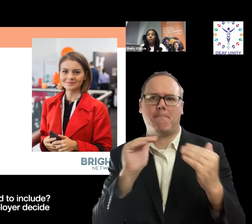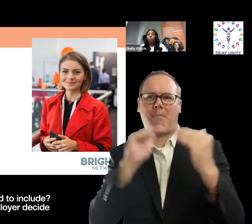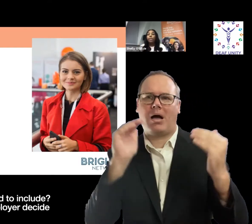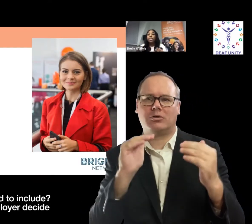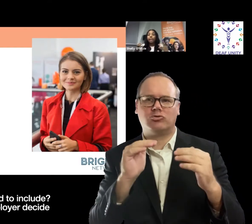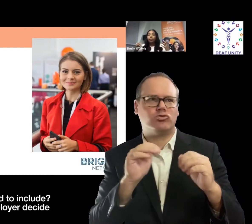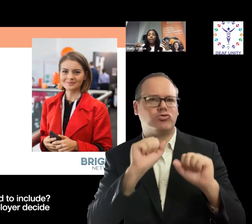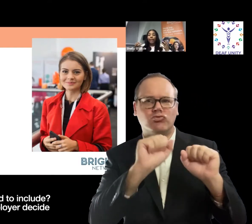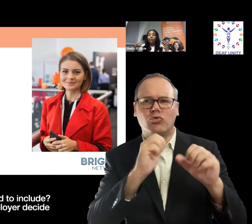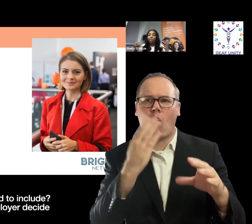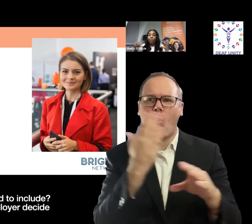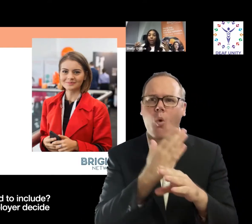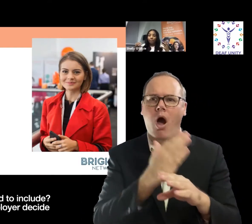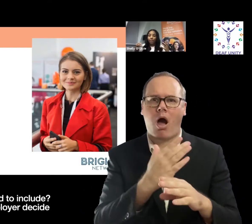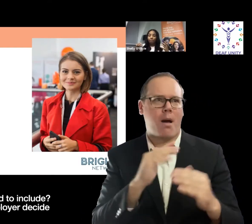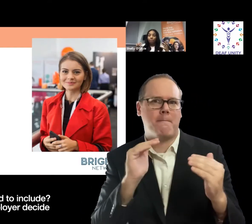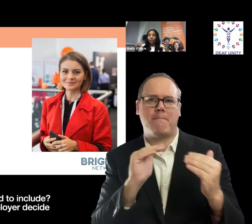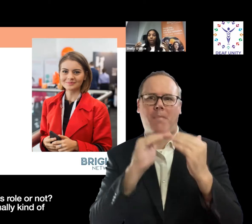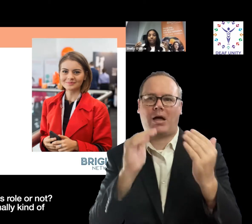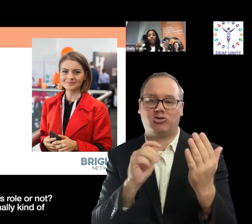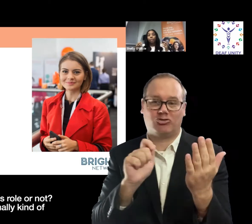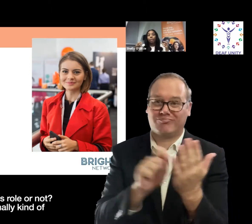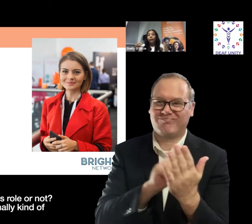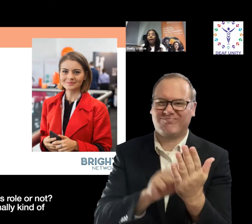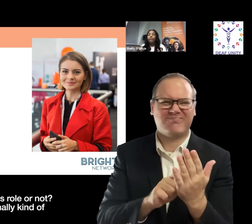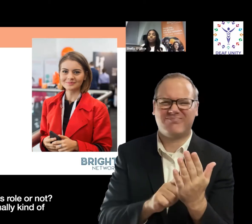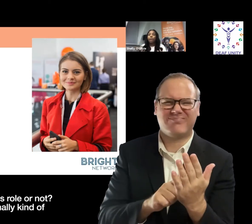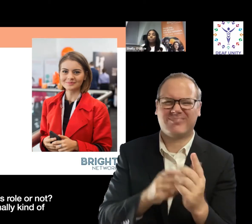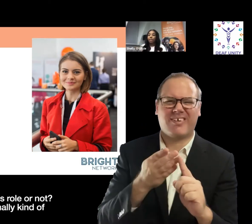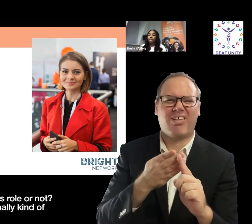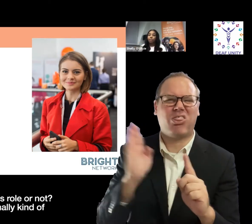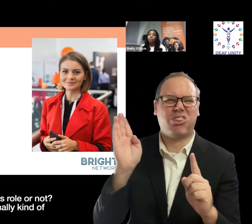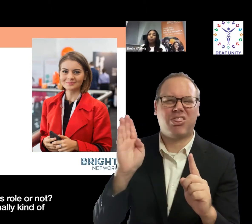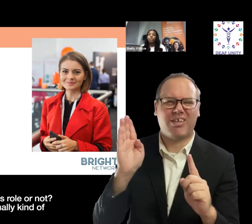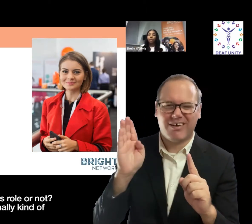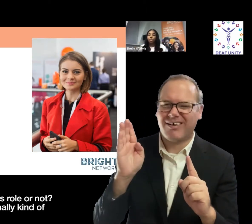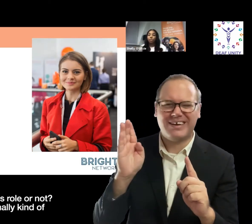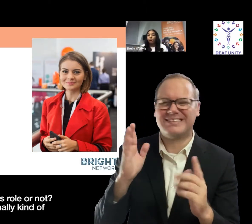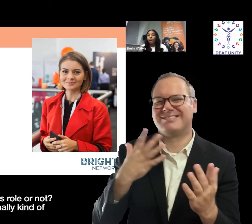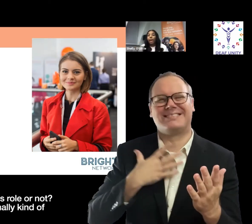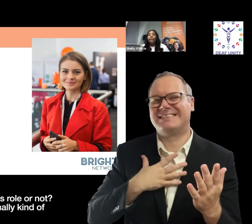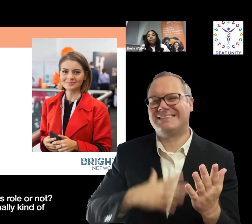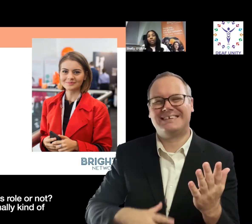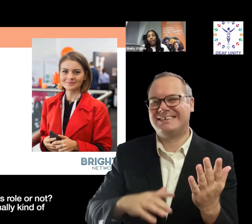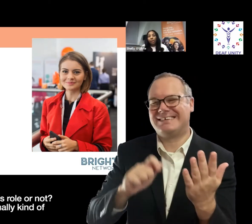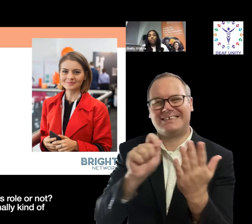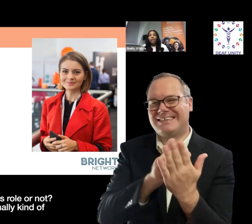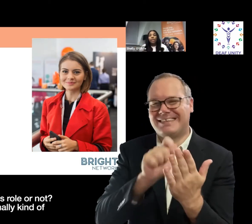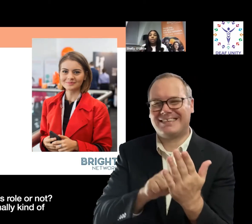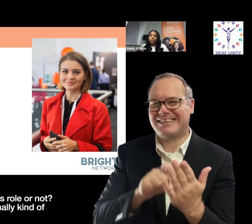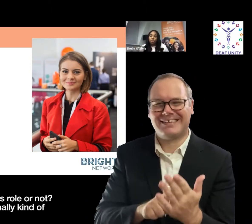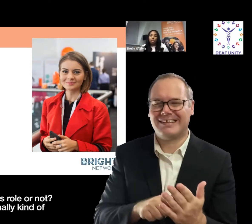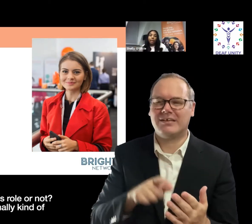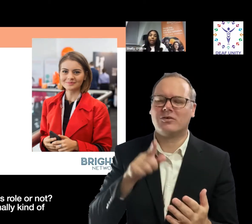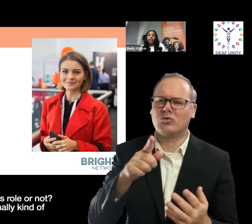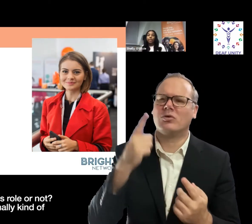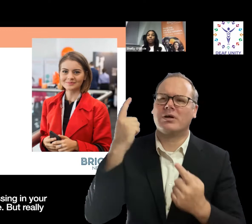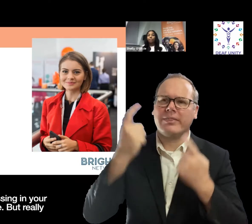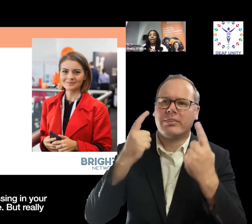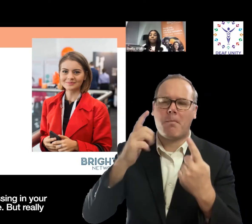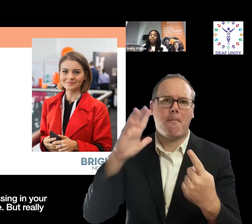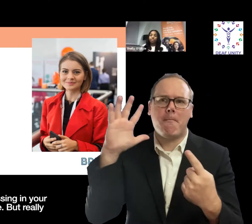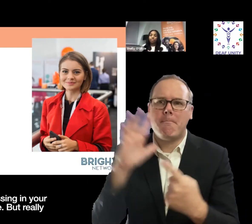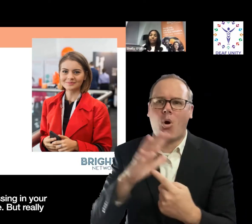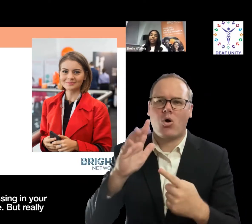include, what it's going to really help an employer decide whether I am the right person for this role or not. And anything else you could normally kind